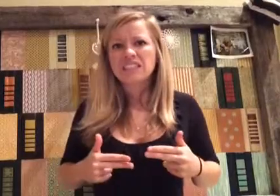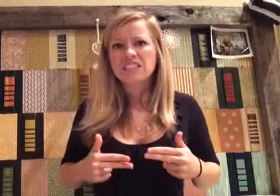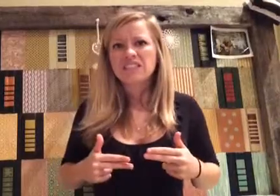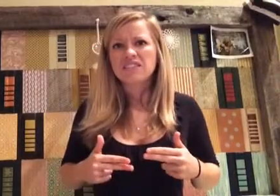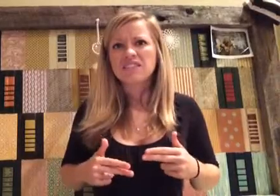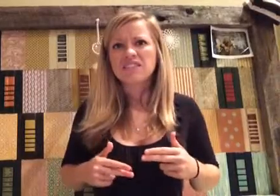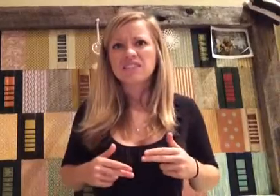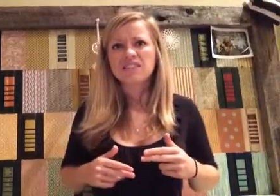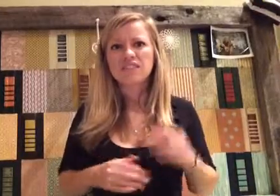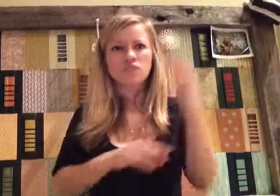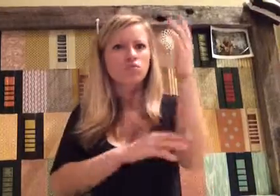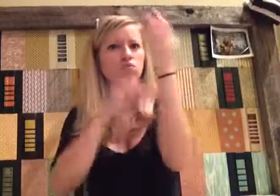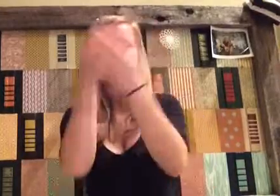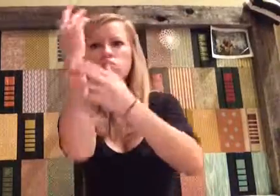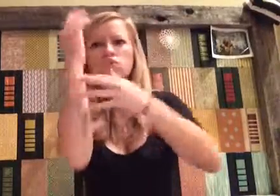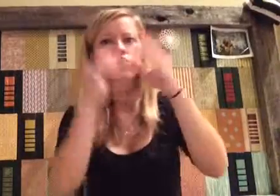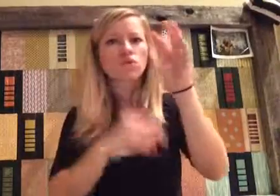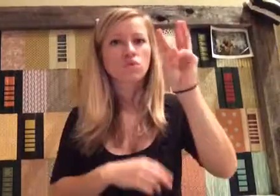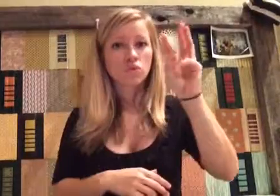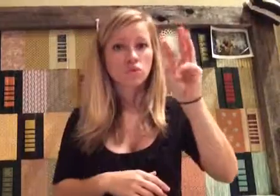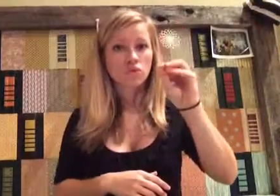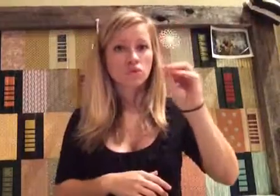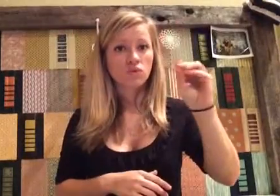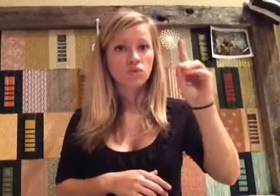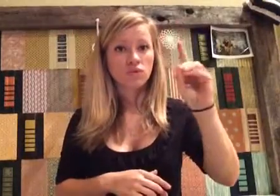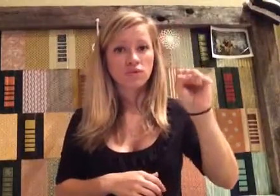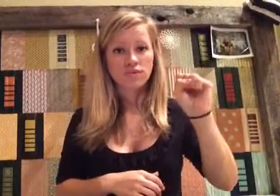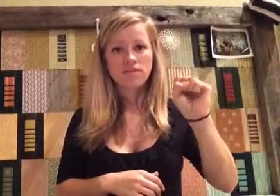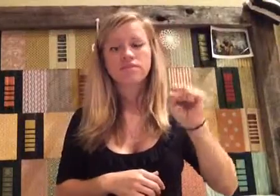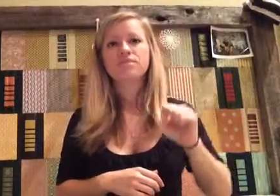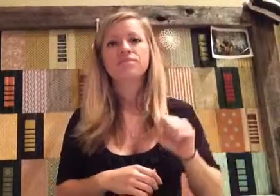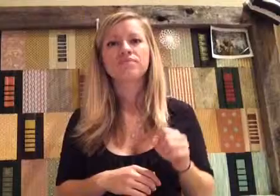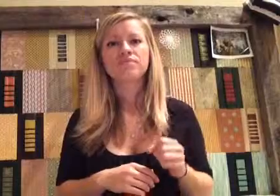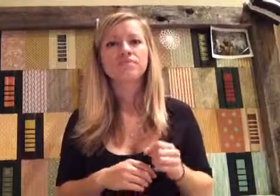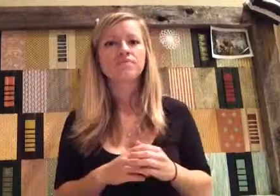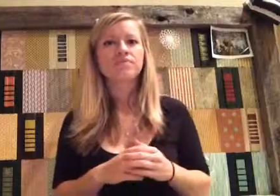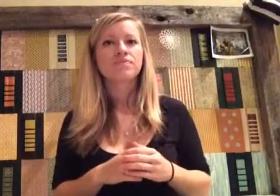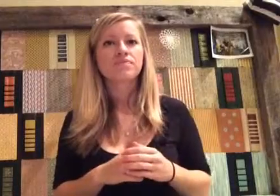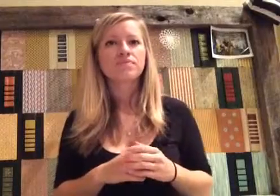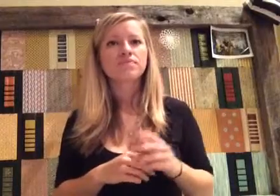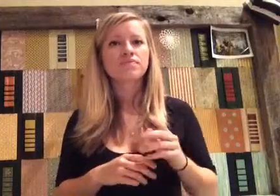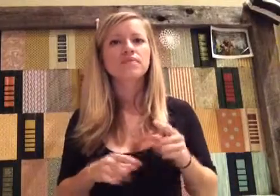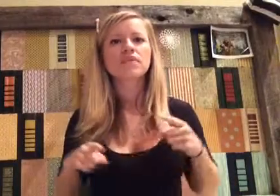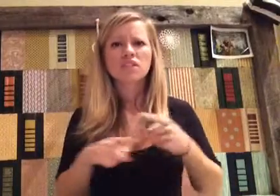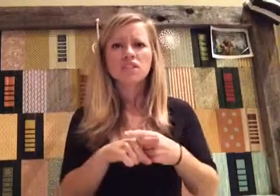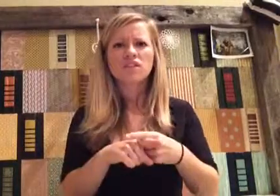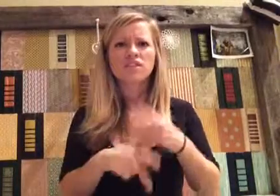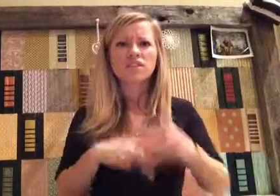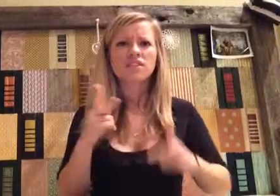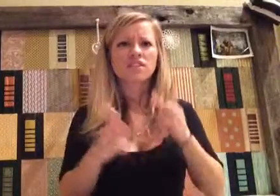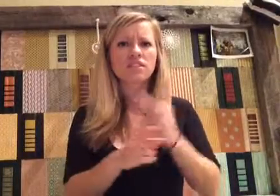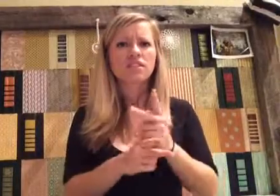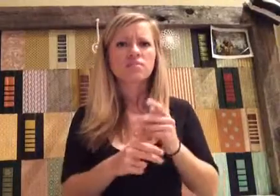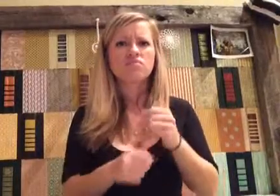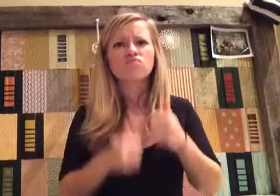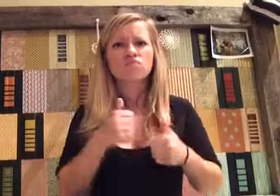crashes. What type of conflict is this? A. Person versus person. B. Person versus